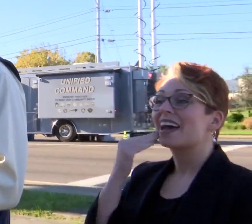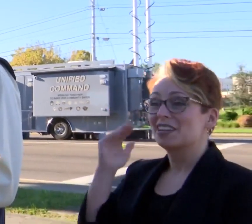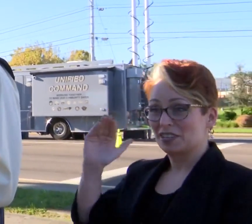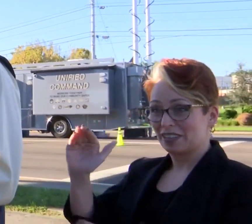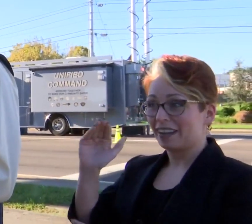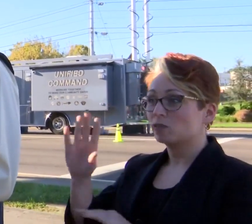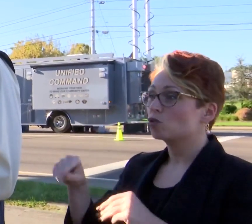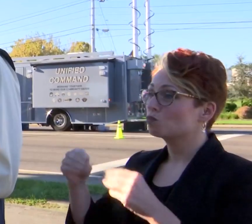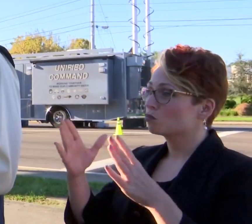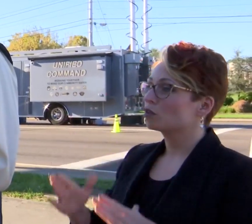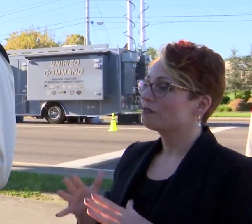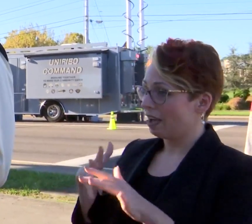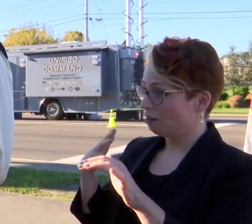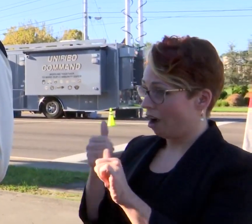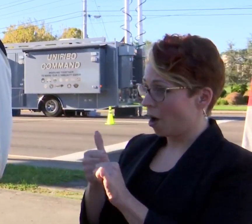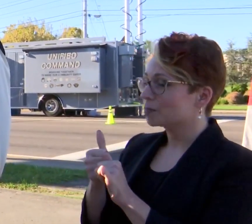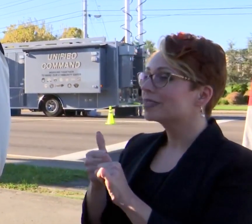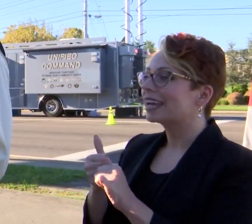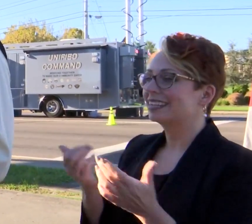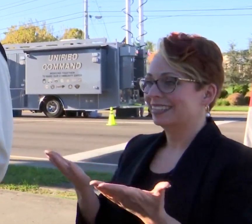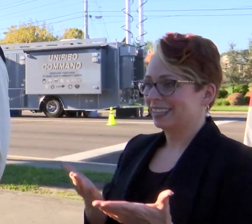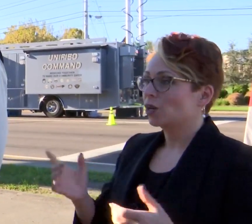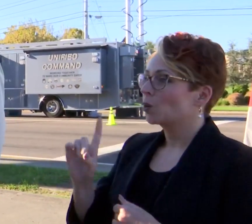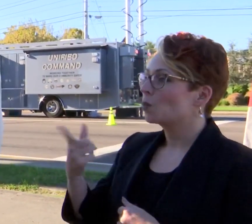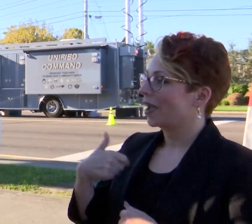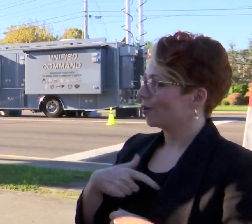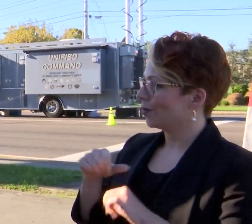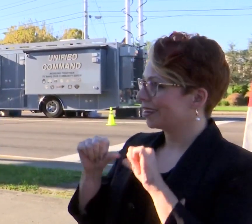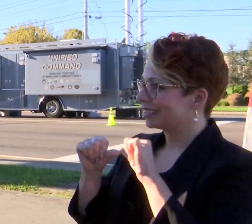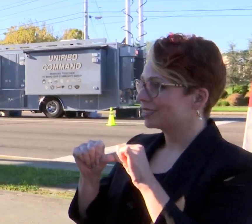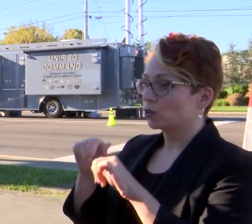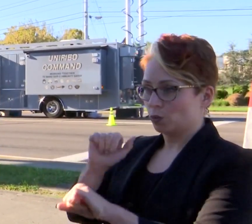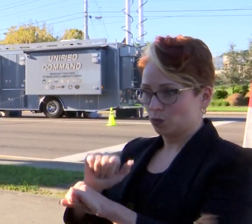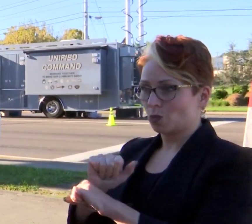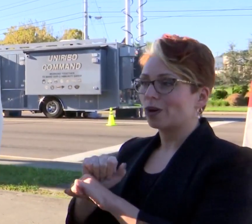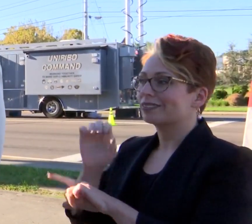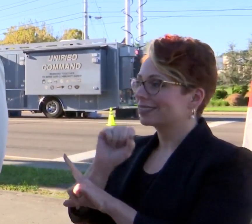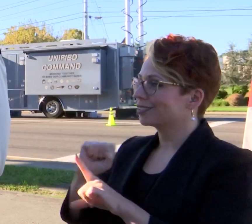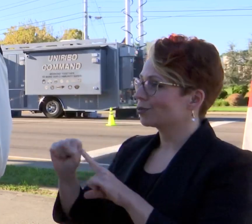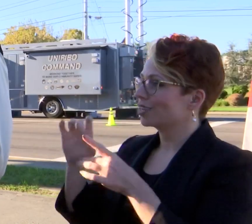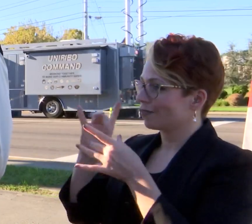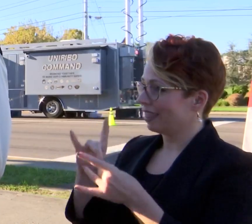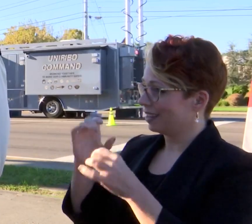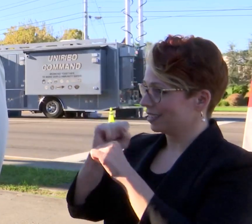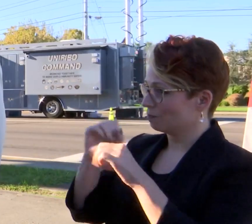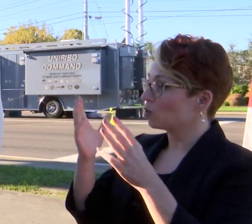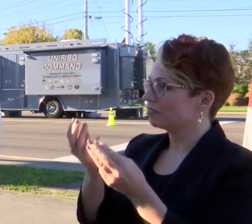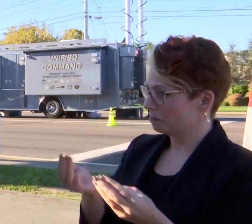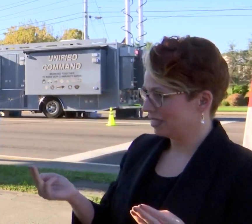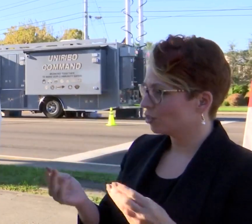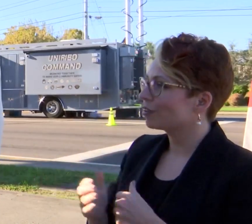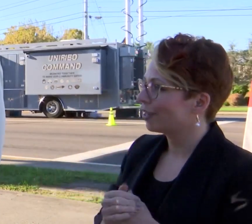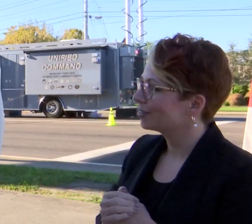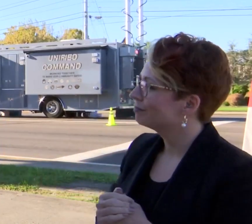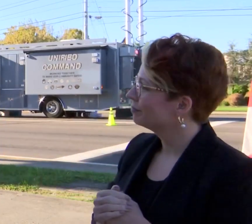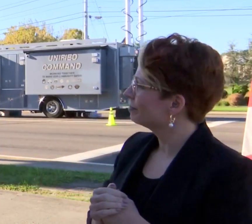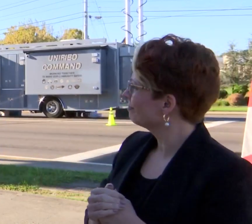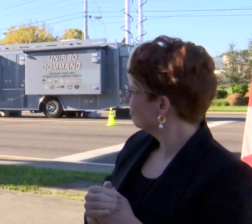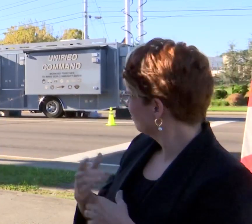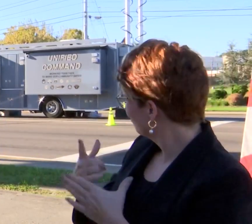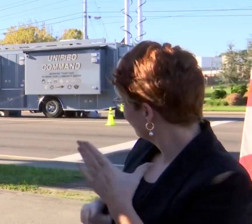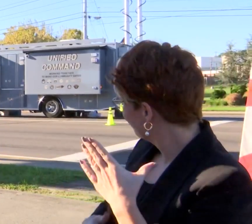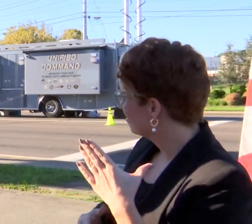afternoon. Provide an update here from the scene where we're continuing to work through the situation involving the explosive material here on Murders Avenue, or Murders, what